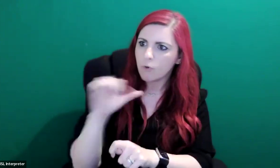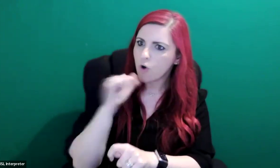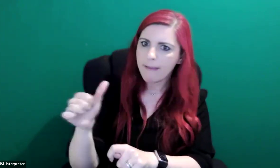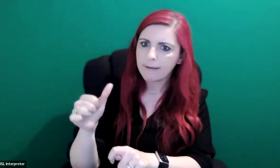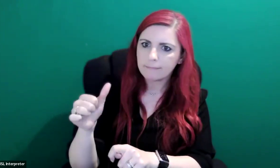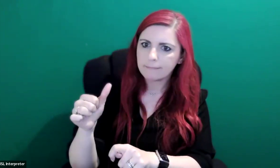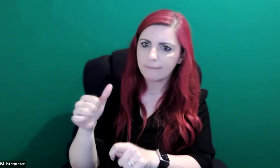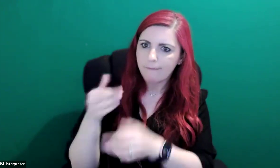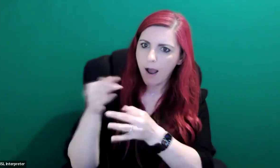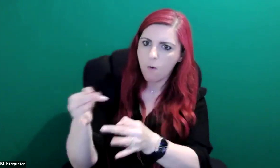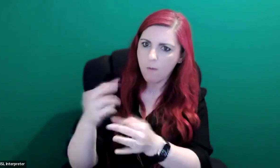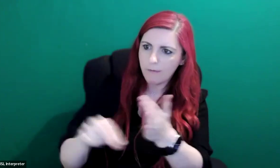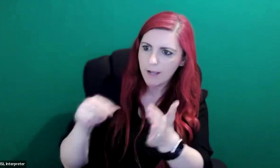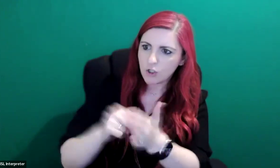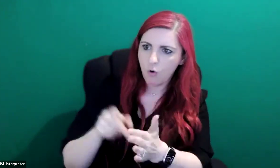convention.